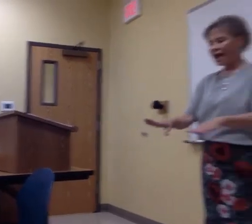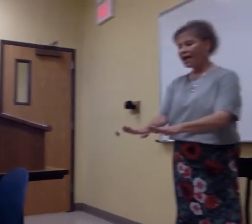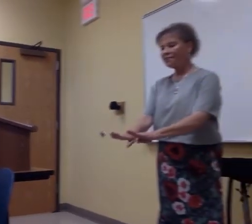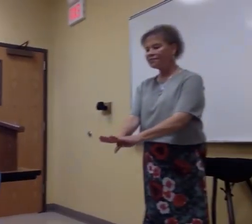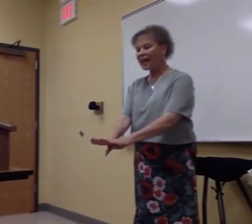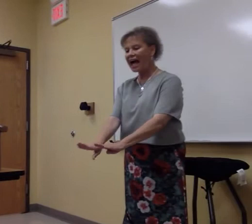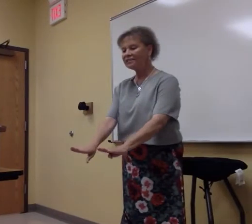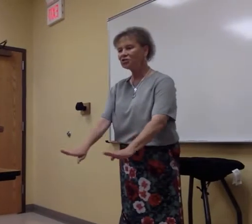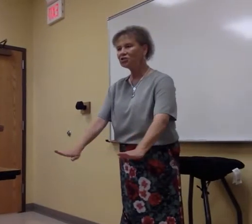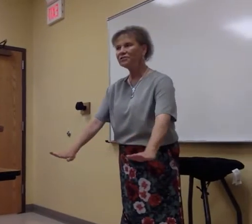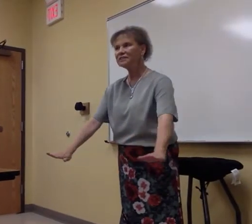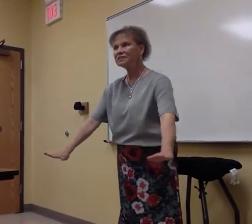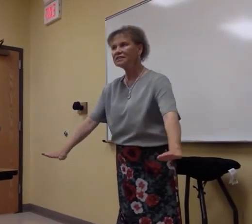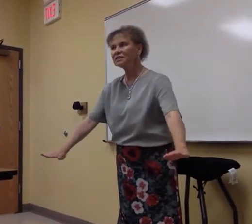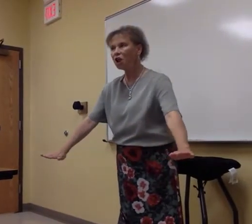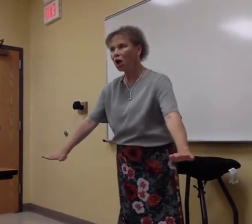a flat surface that's low.